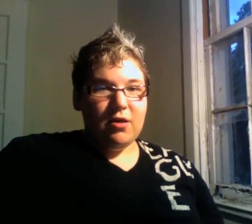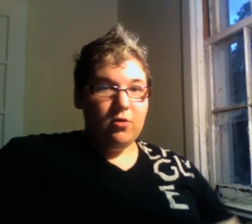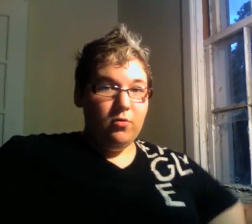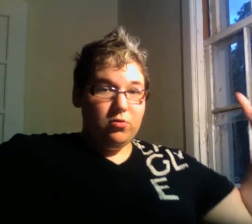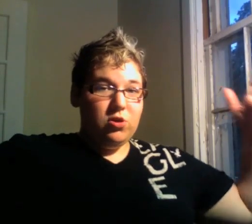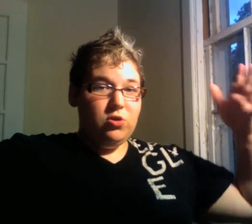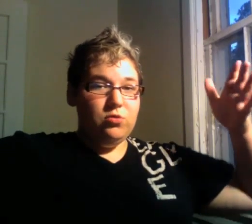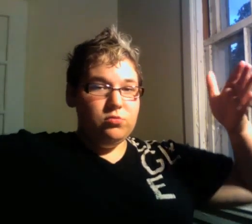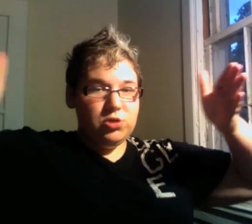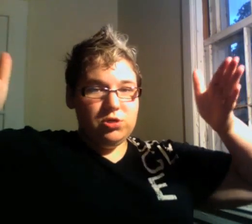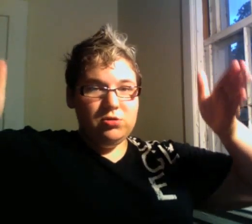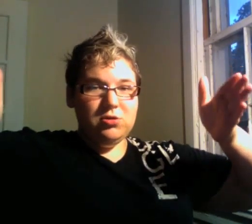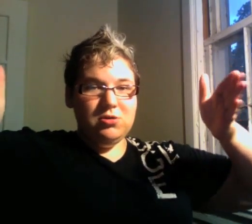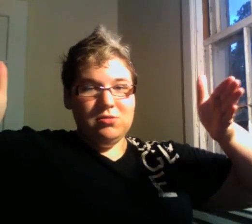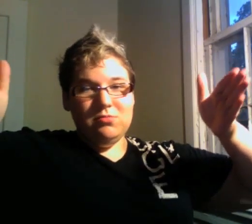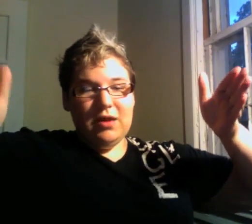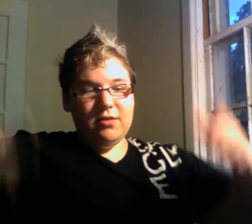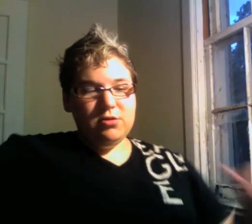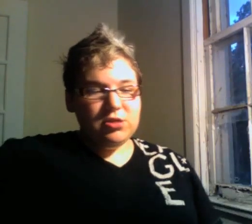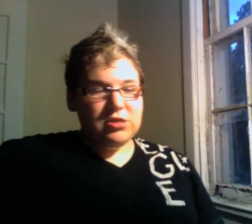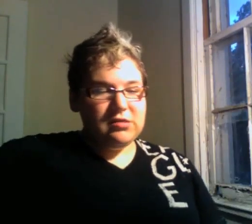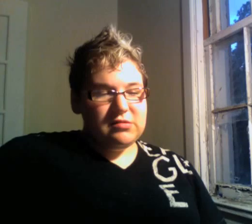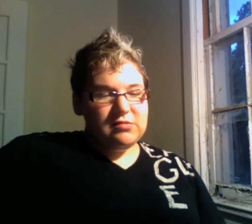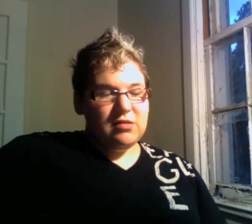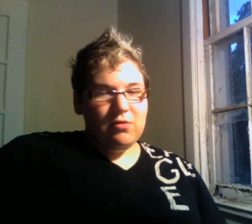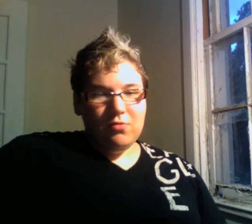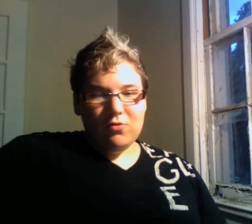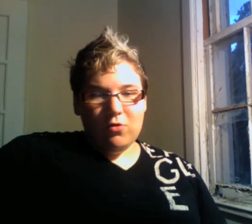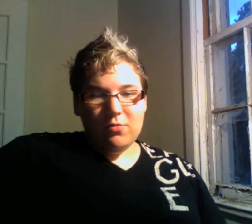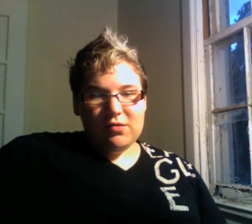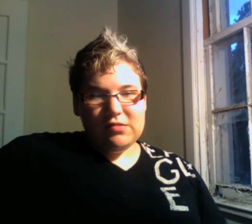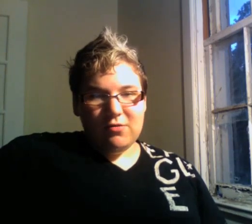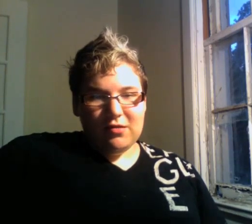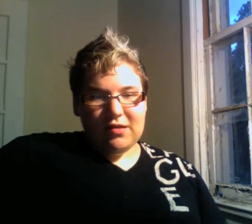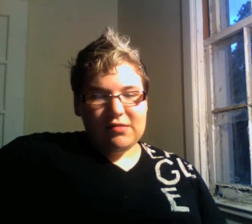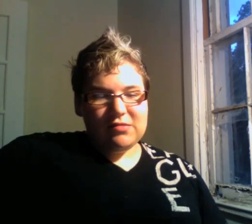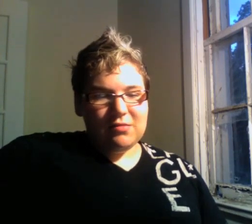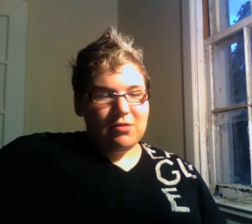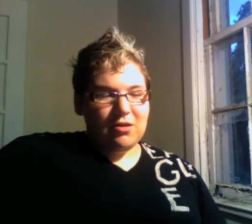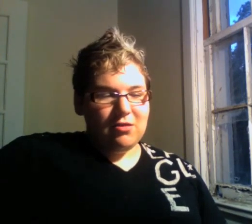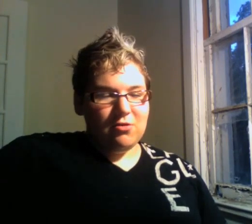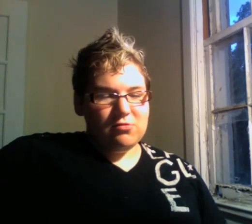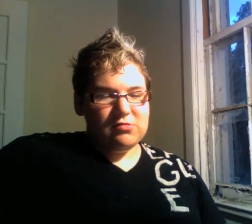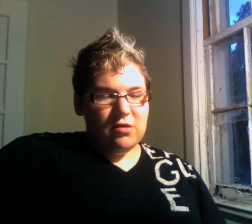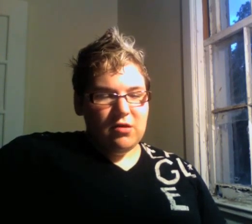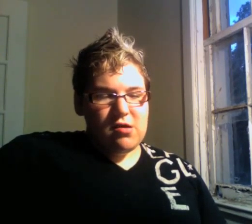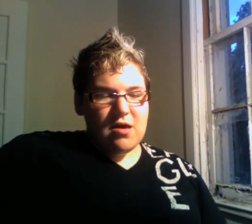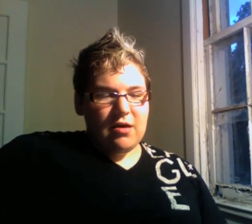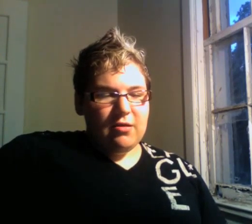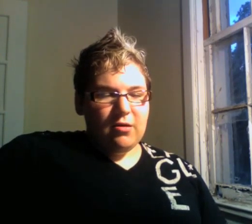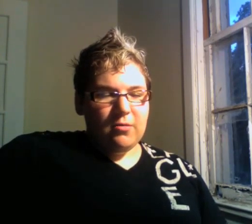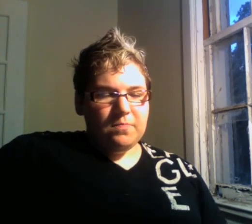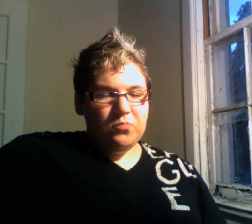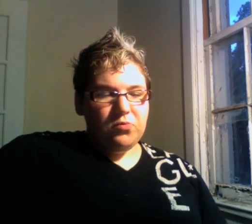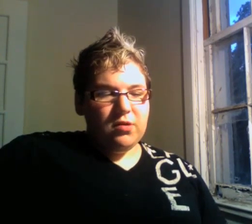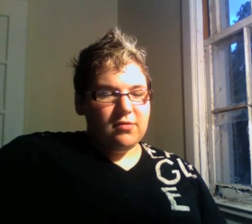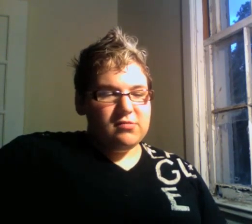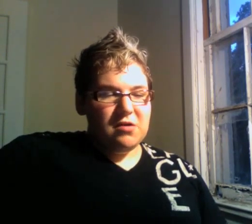huge calendar sheets that you would normally set on a desk I'm getting those and um putting those up